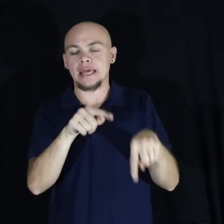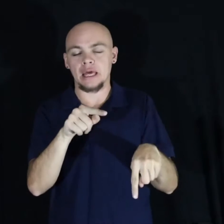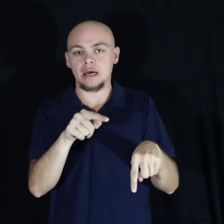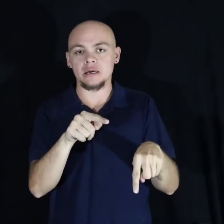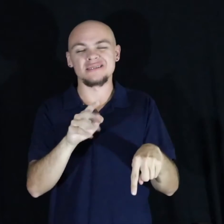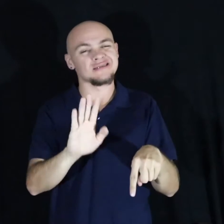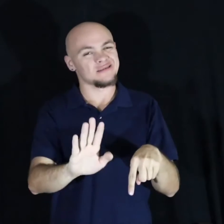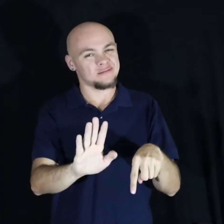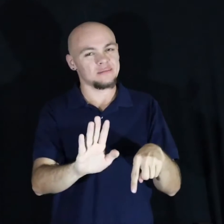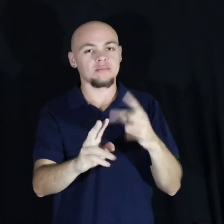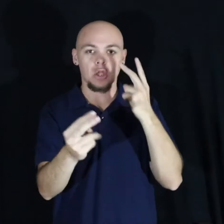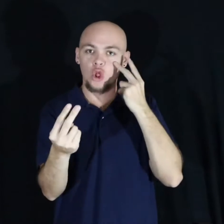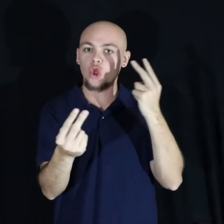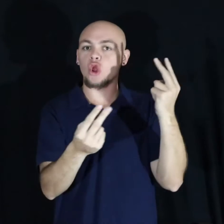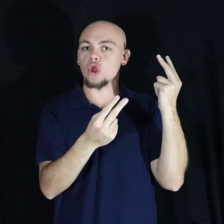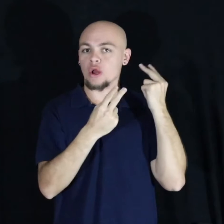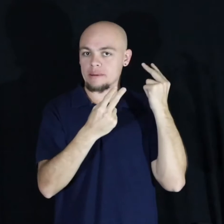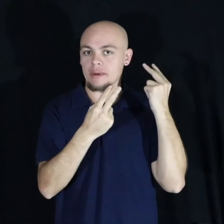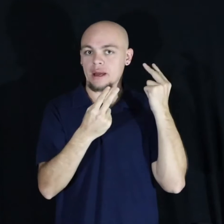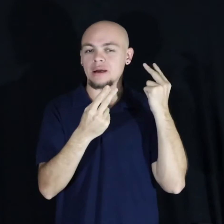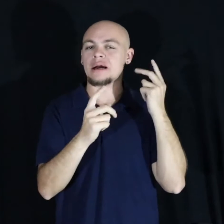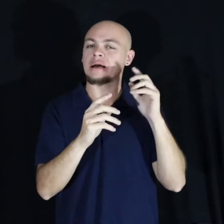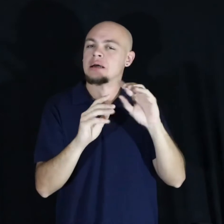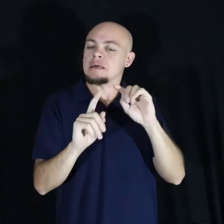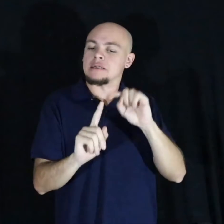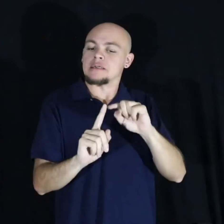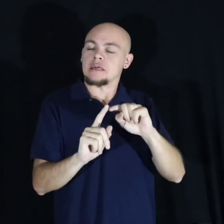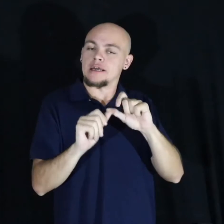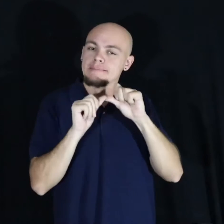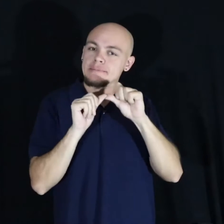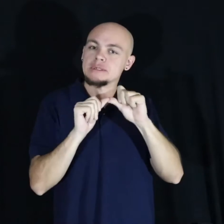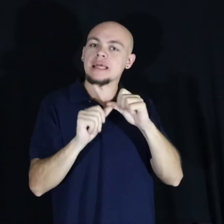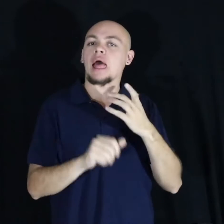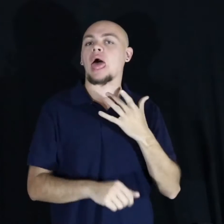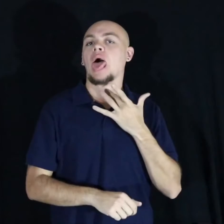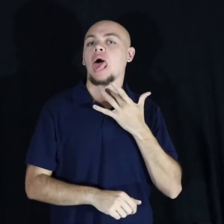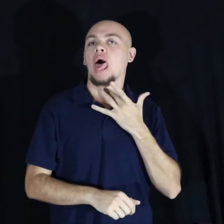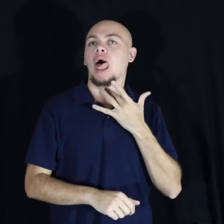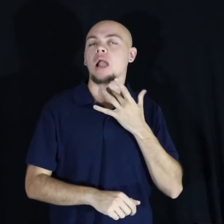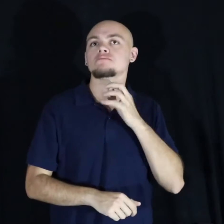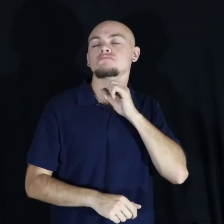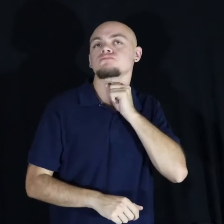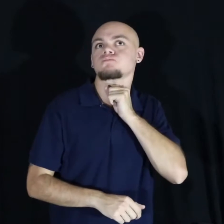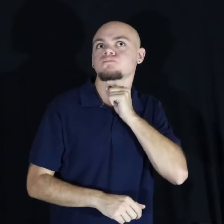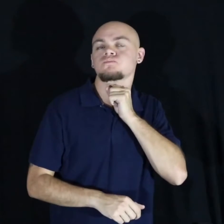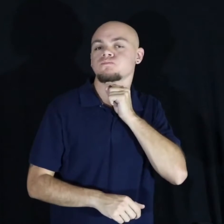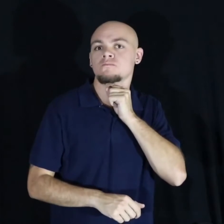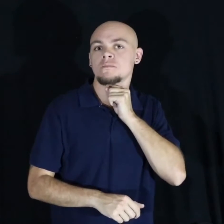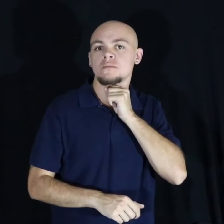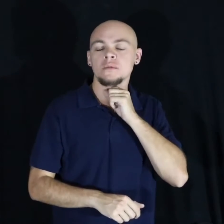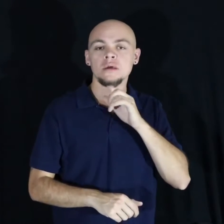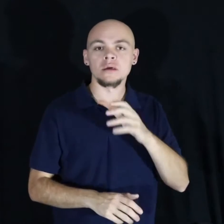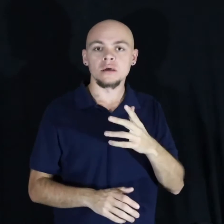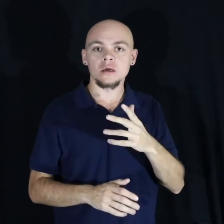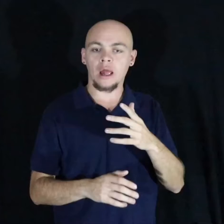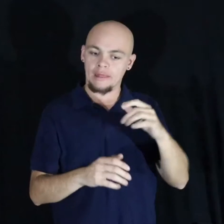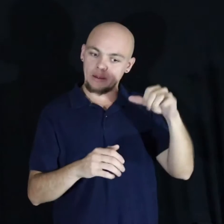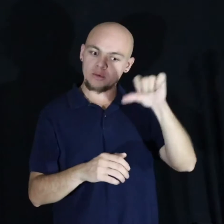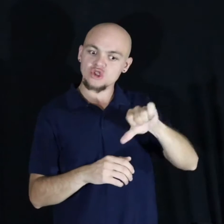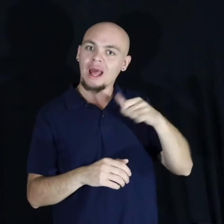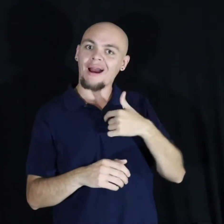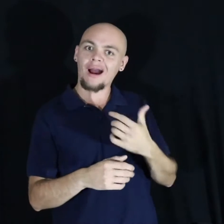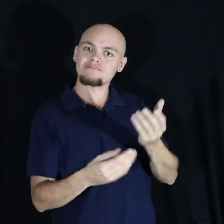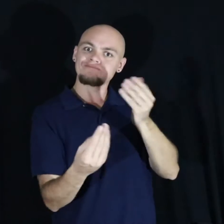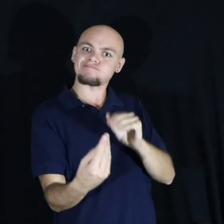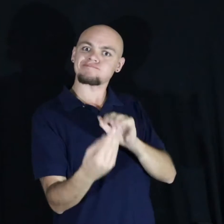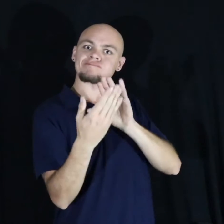However, looking back now, it was this persistent lump in my throat, caused by the rejections I faced within the paths that would lead